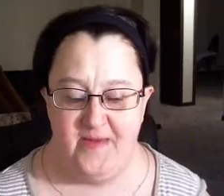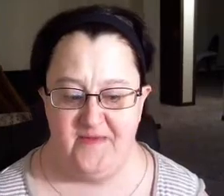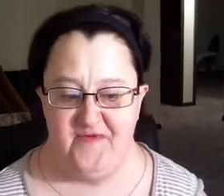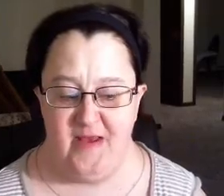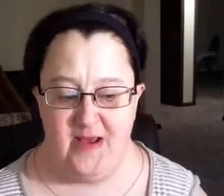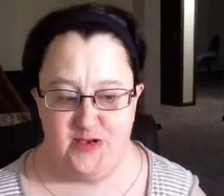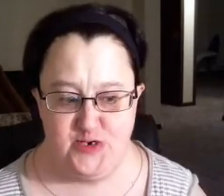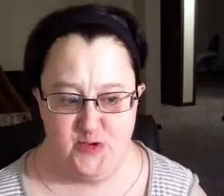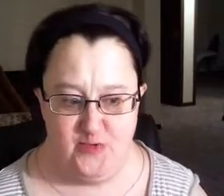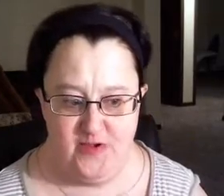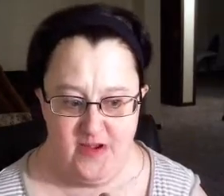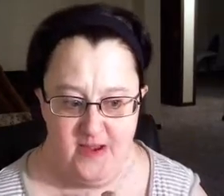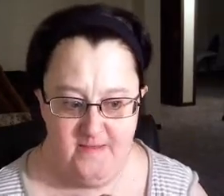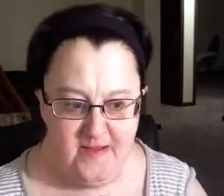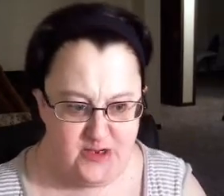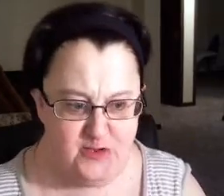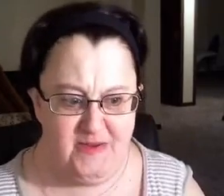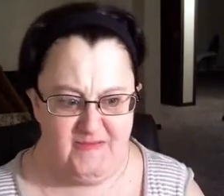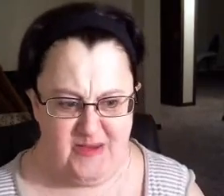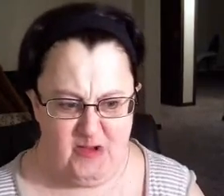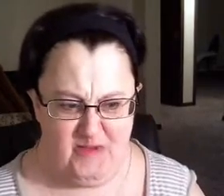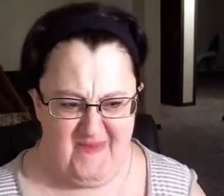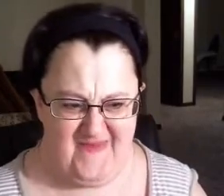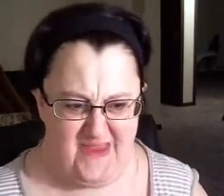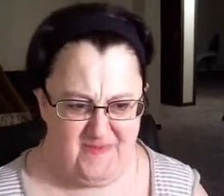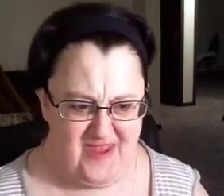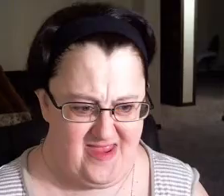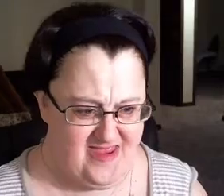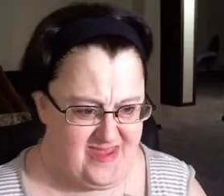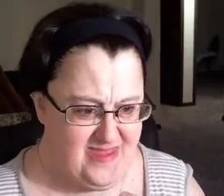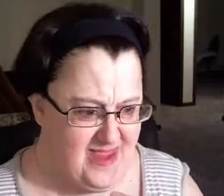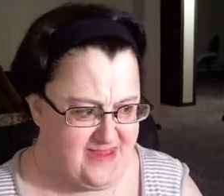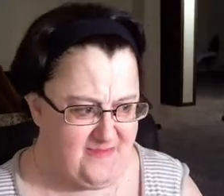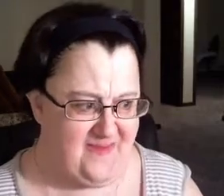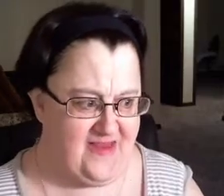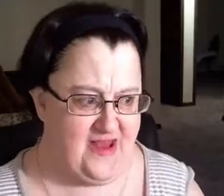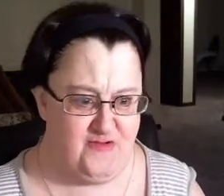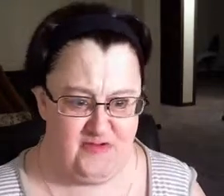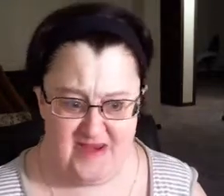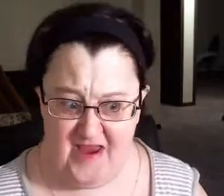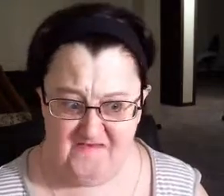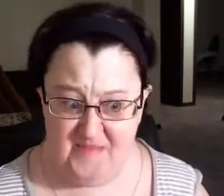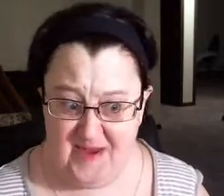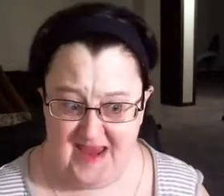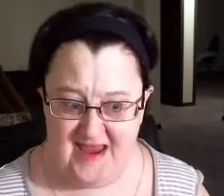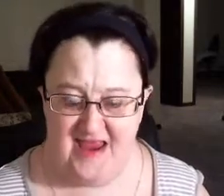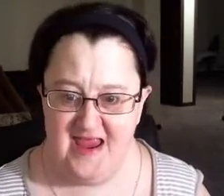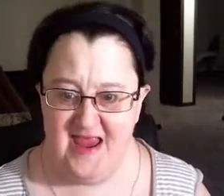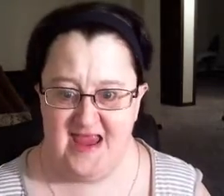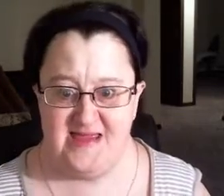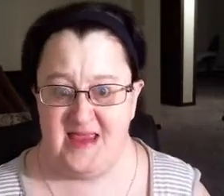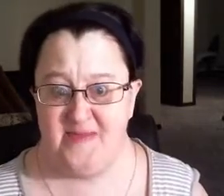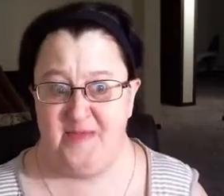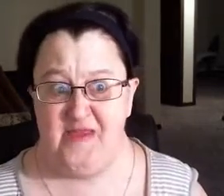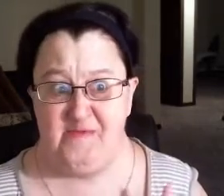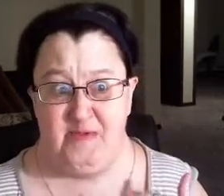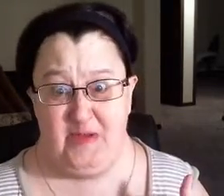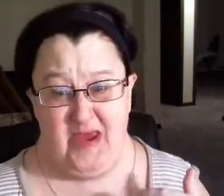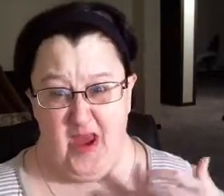i'm trying not to make too many videos about this because it's not something that interests everybody it's not something everybody really